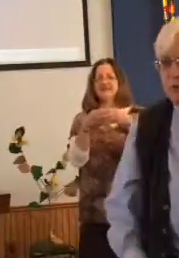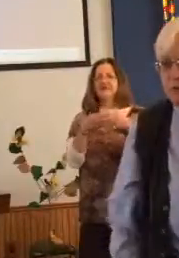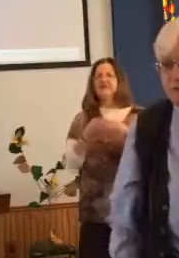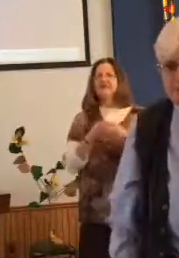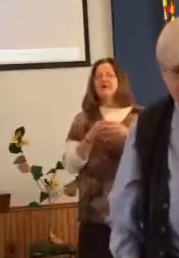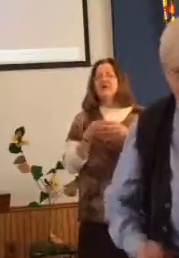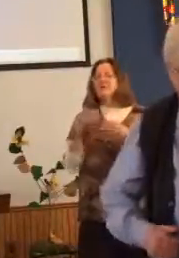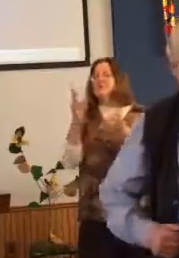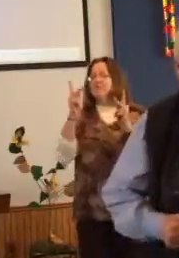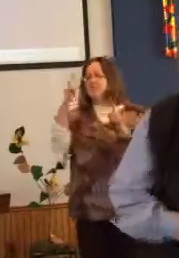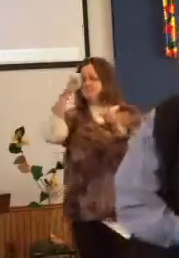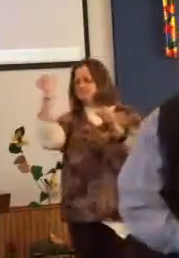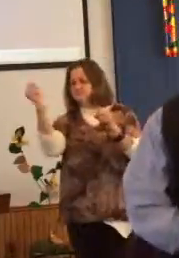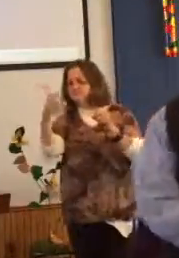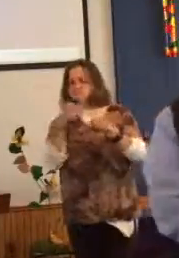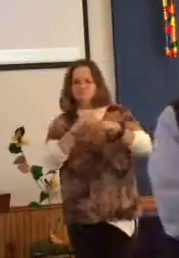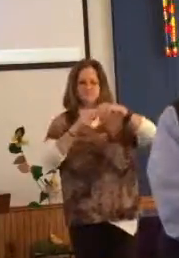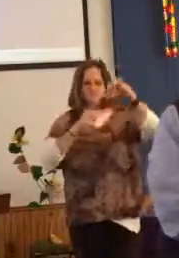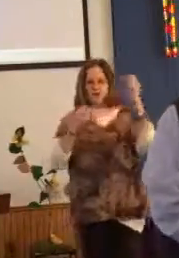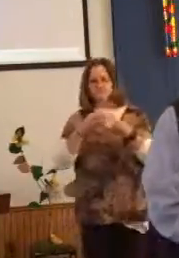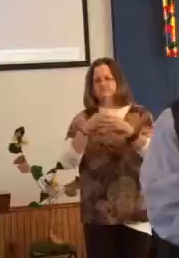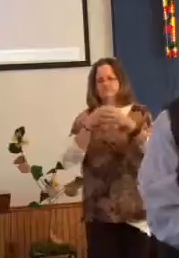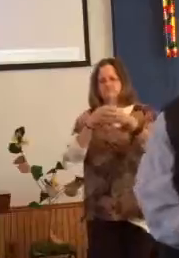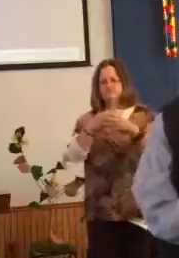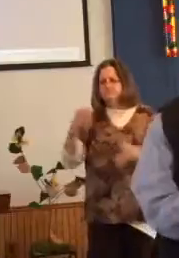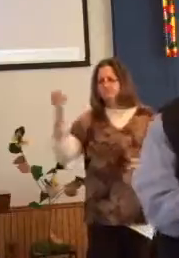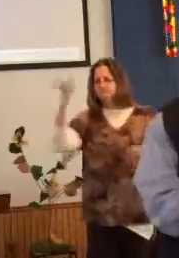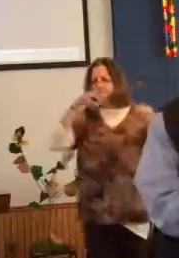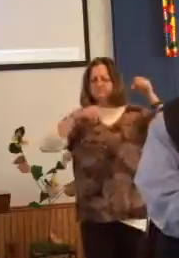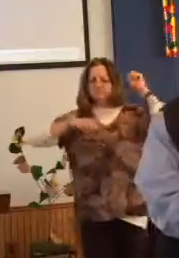our input. For instance,